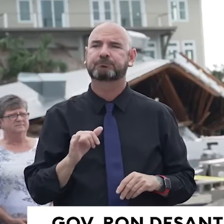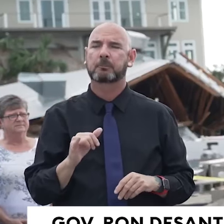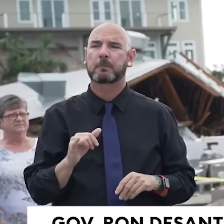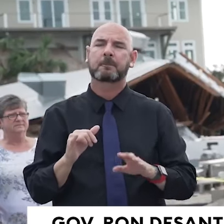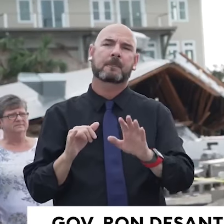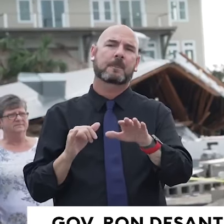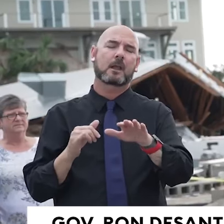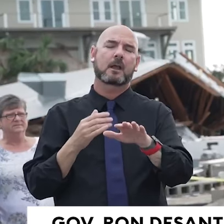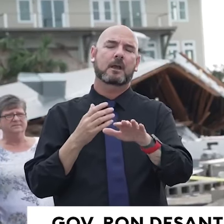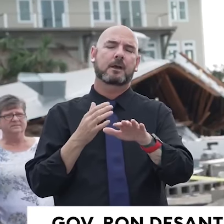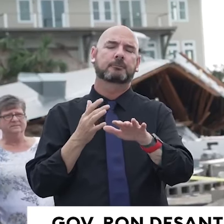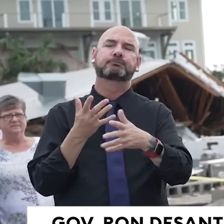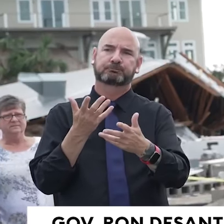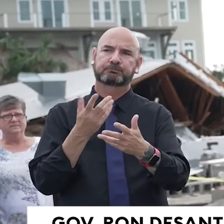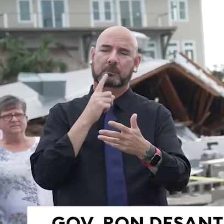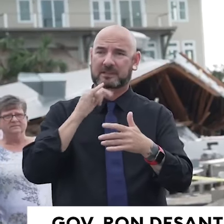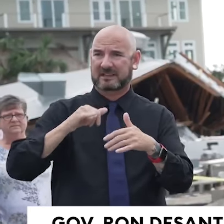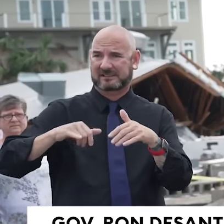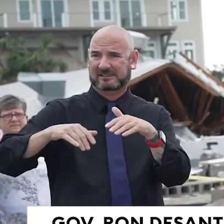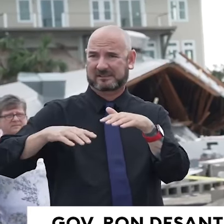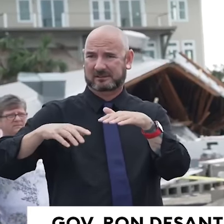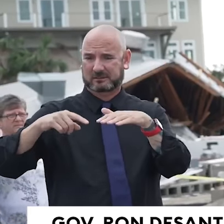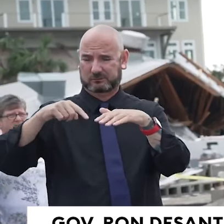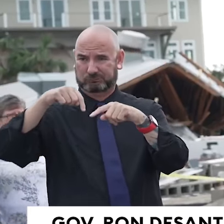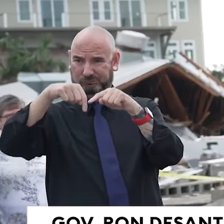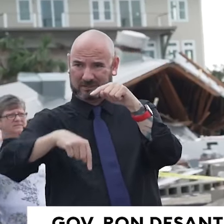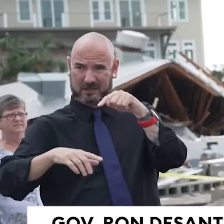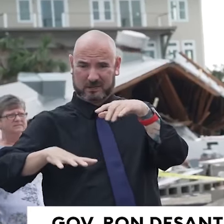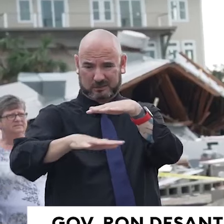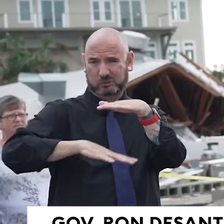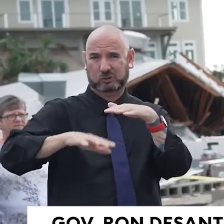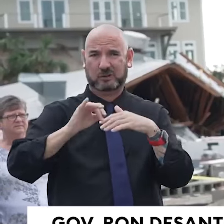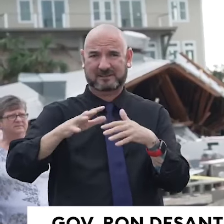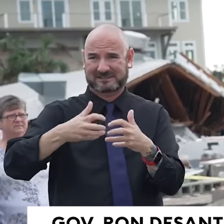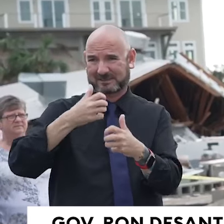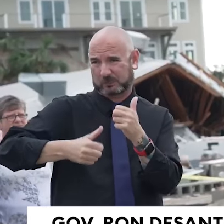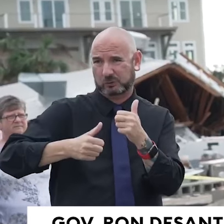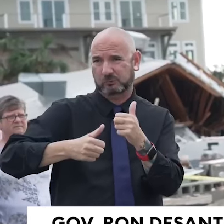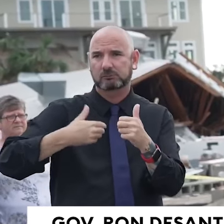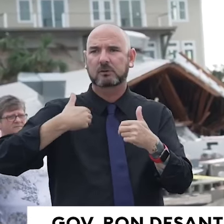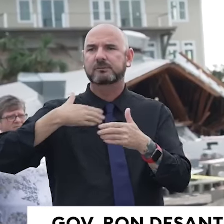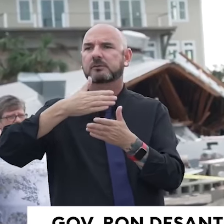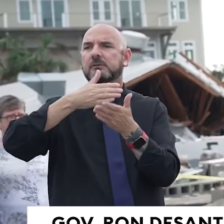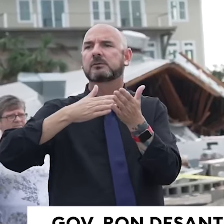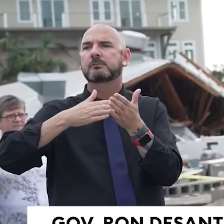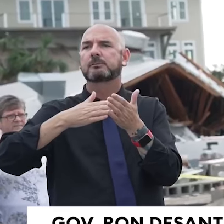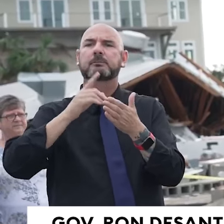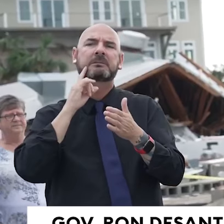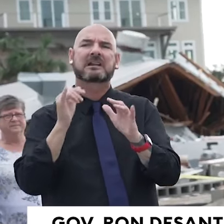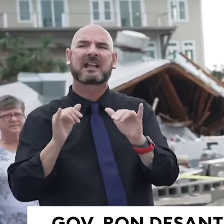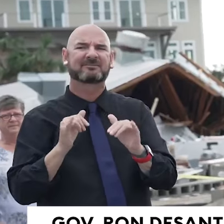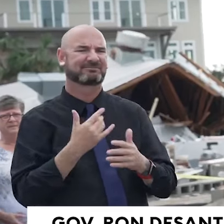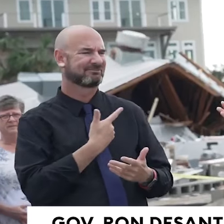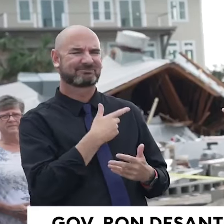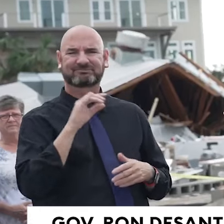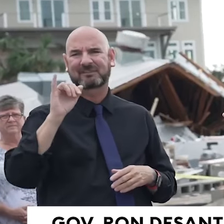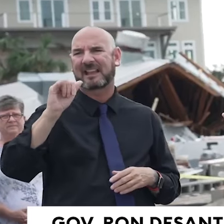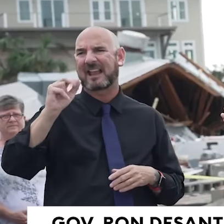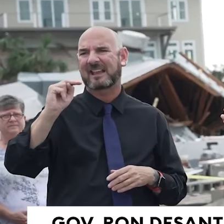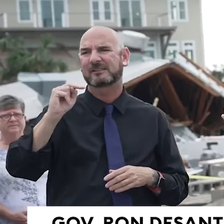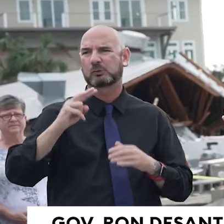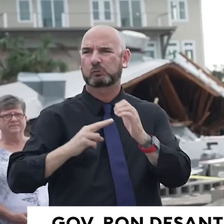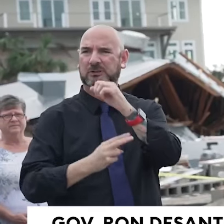the infrastructure damage, there's some, but it wasn't like we had with Ian where you had Causeway knocked out,